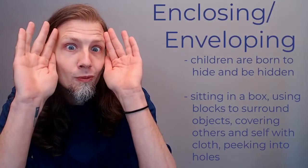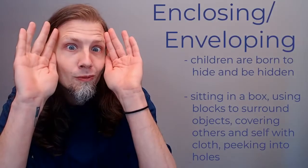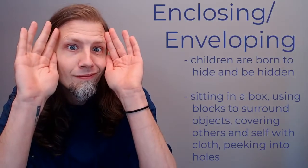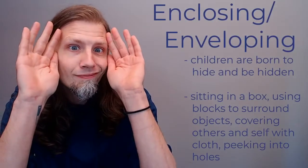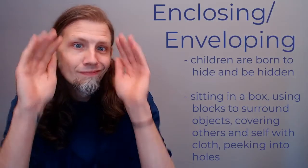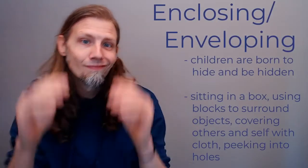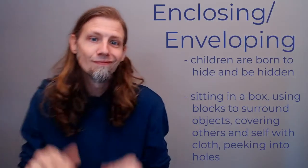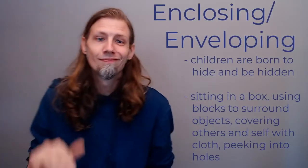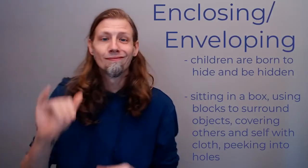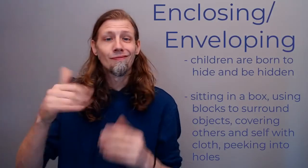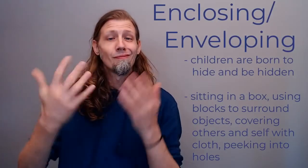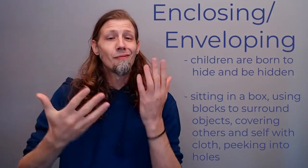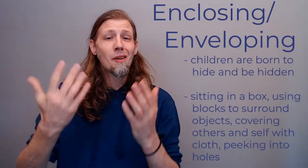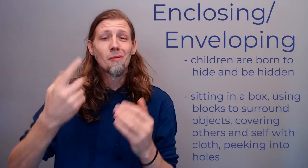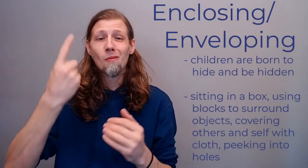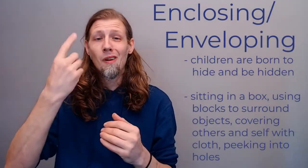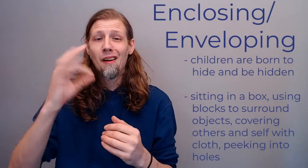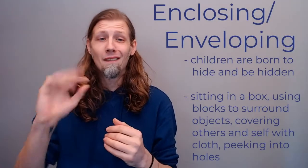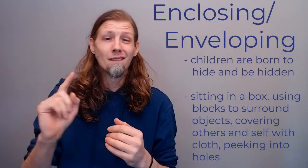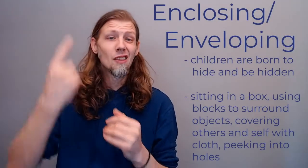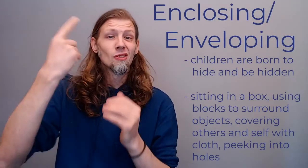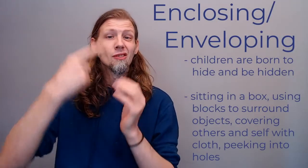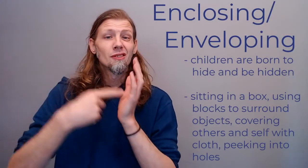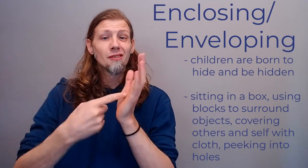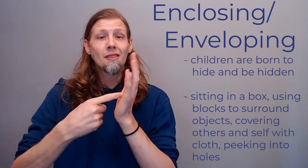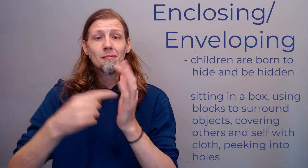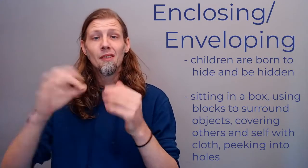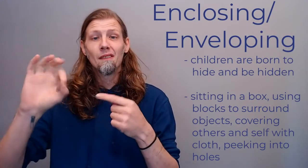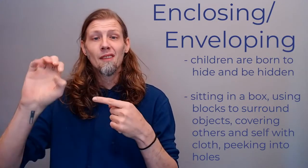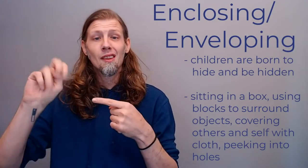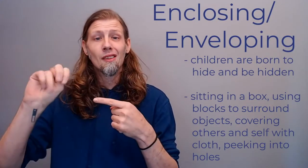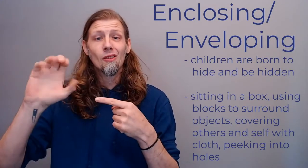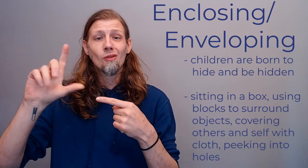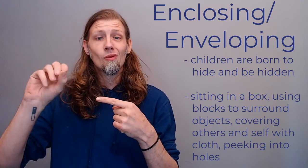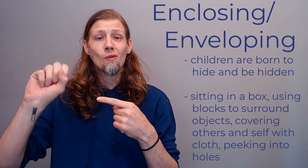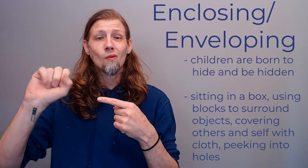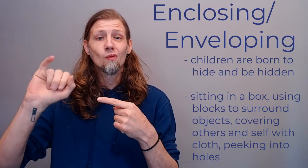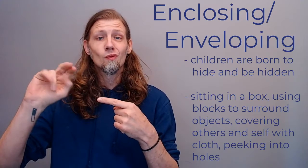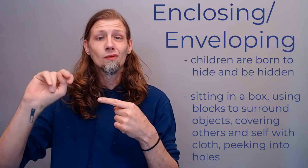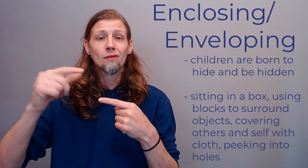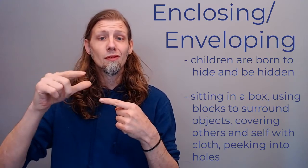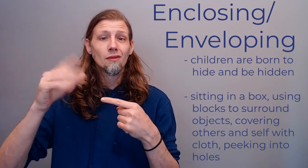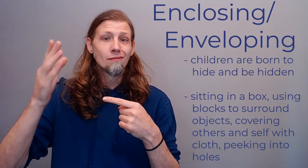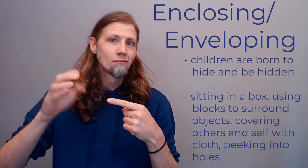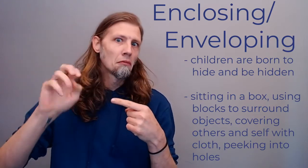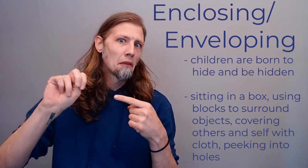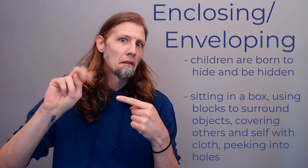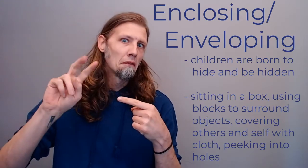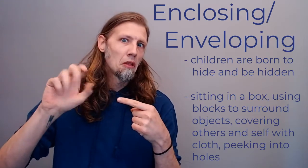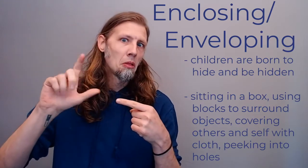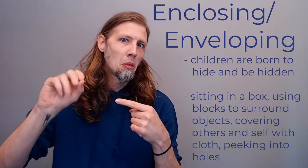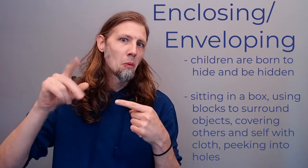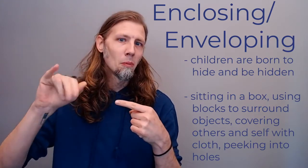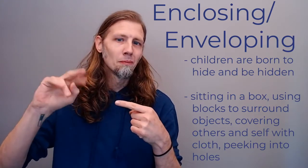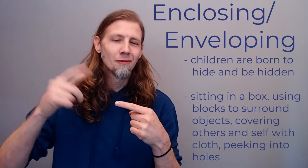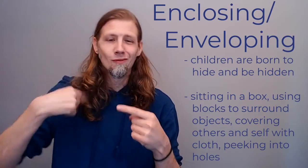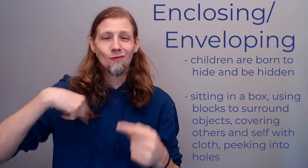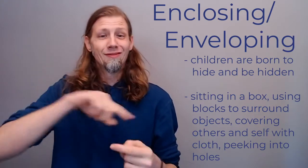Peekaboo! This may be one of the very first examples of enclosing and enveloping that we